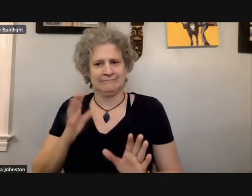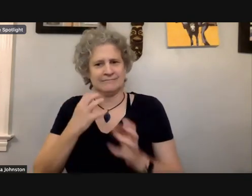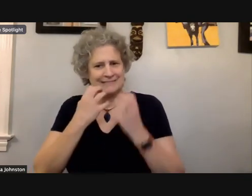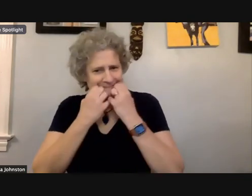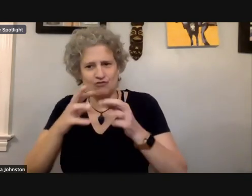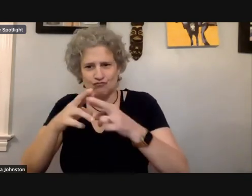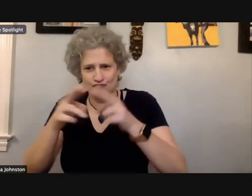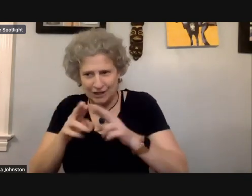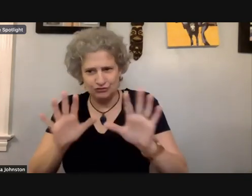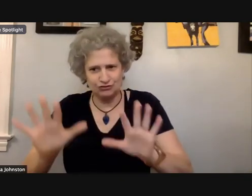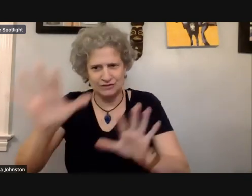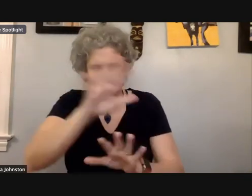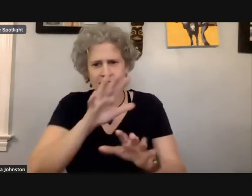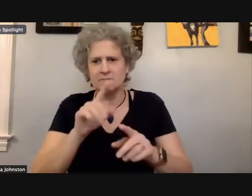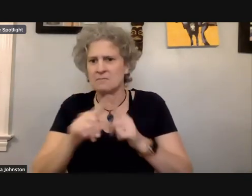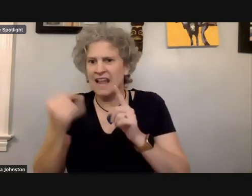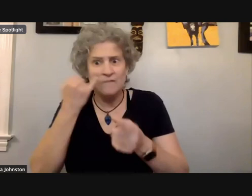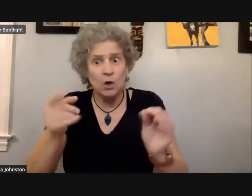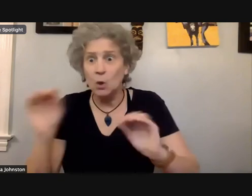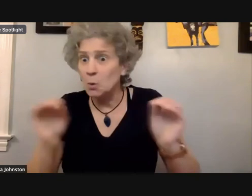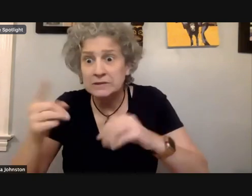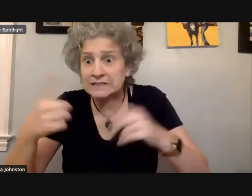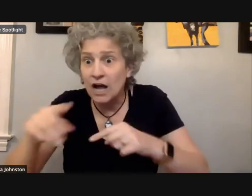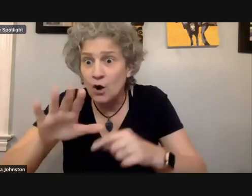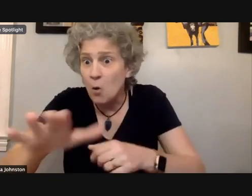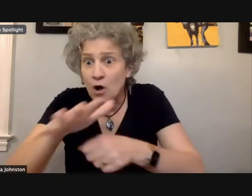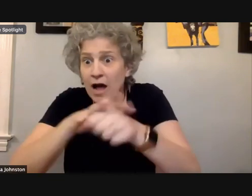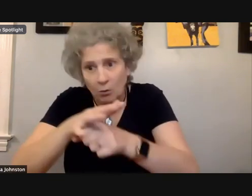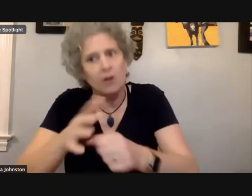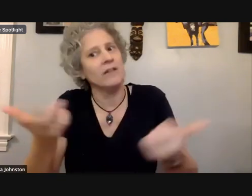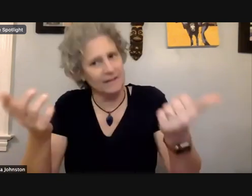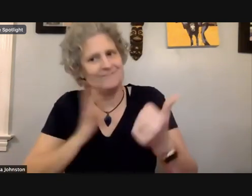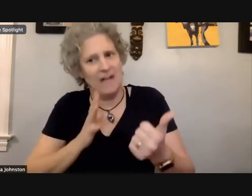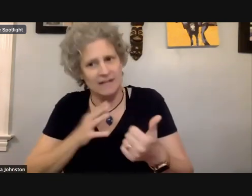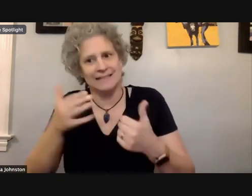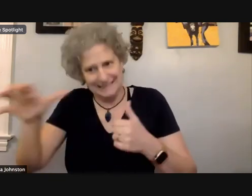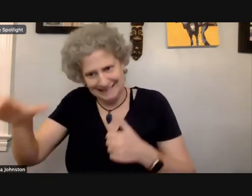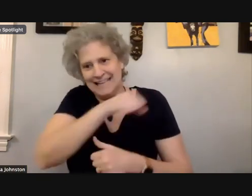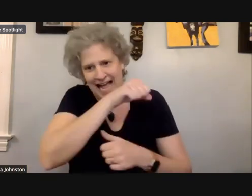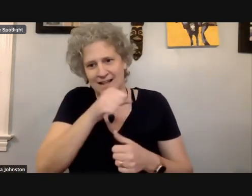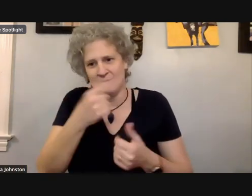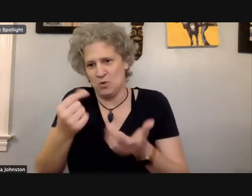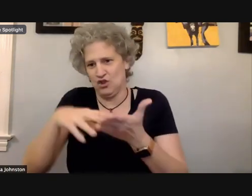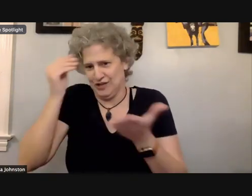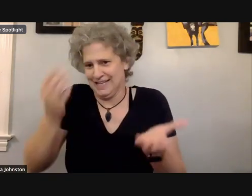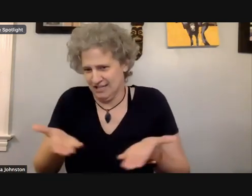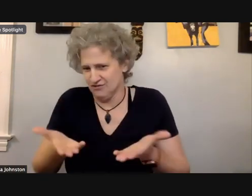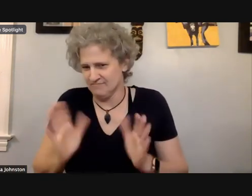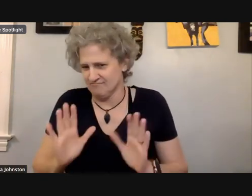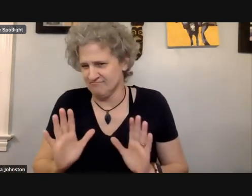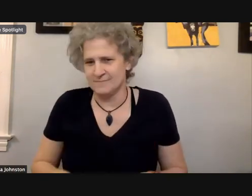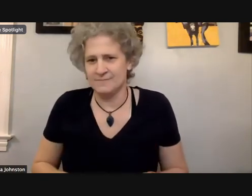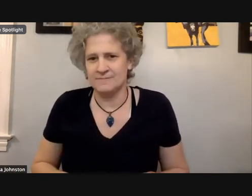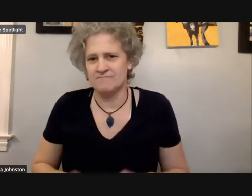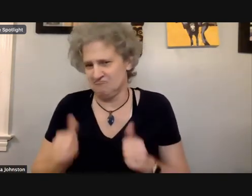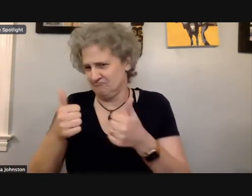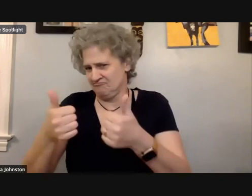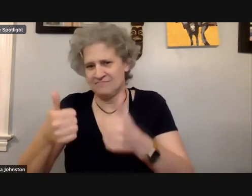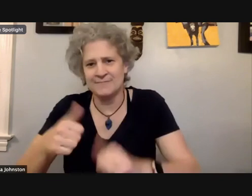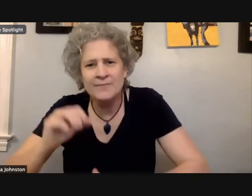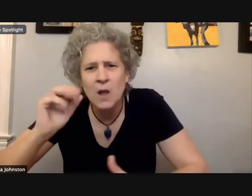I don't like to see language globalized. I think it's important to keep those regional variations. However, if you don't have a sign in your area, this is the